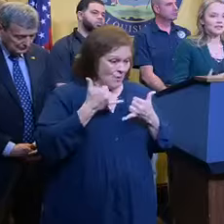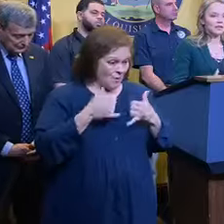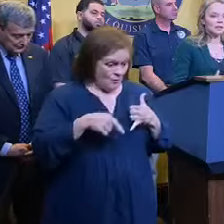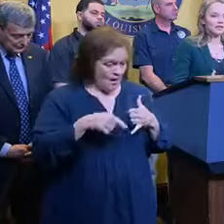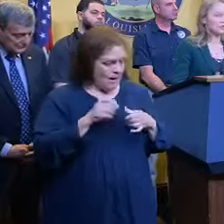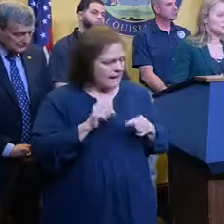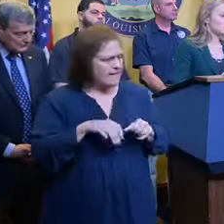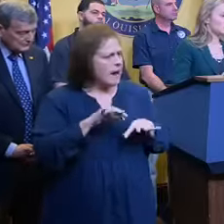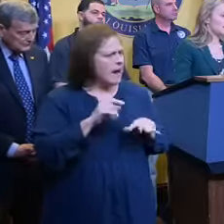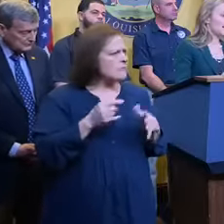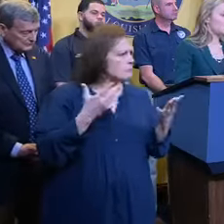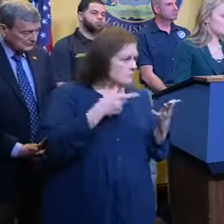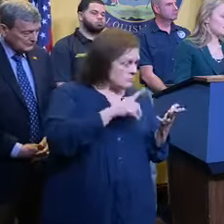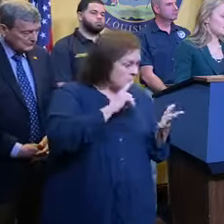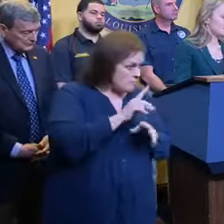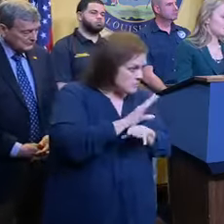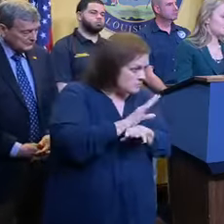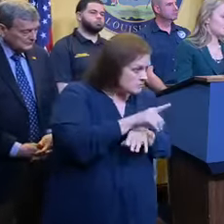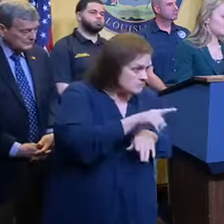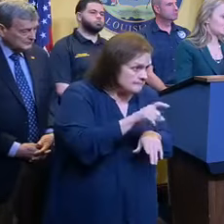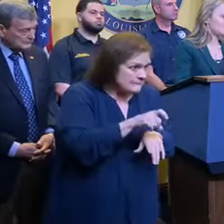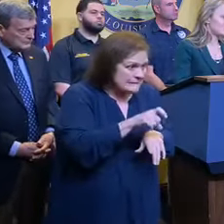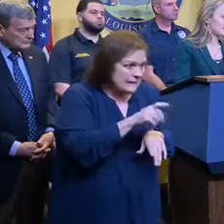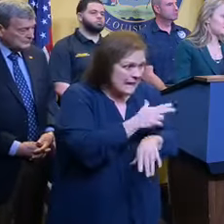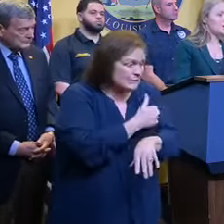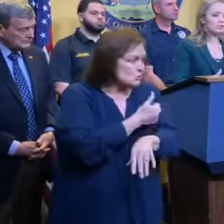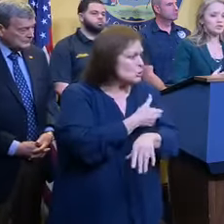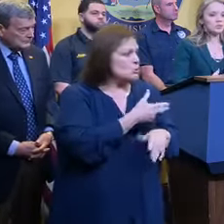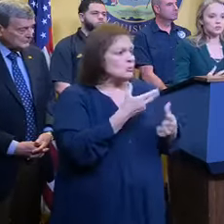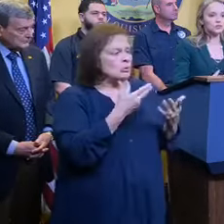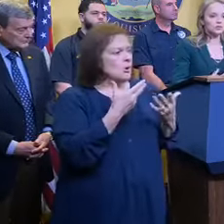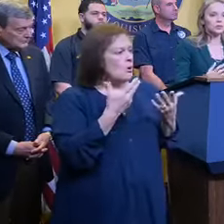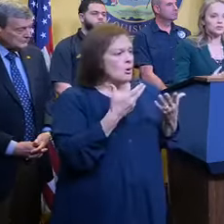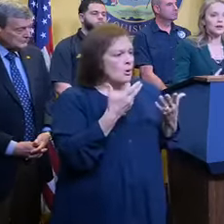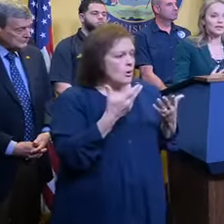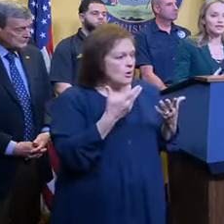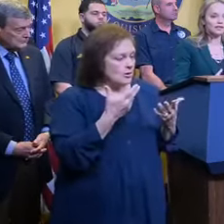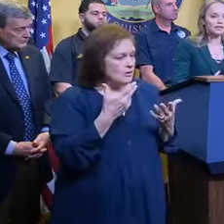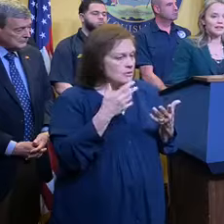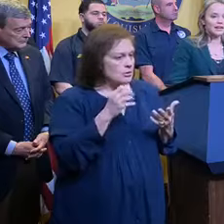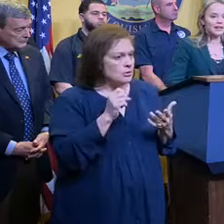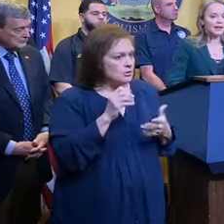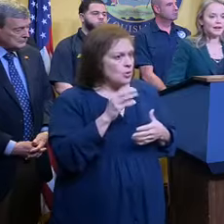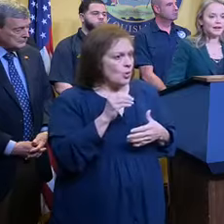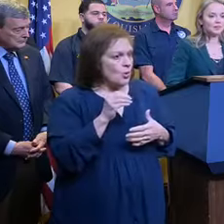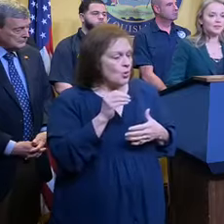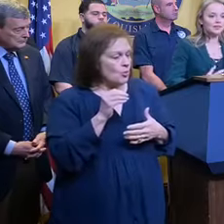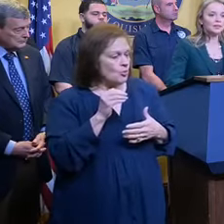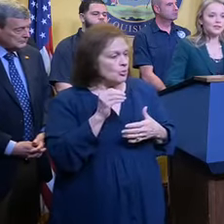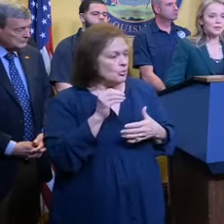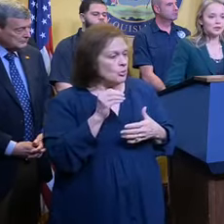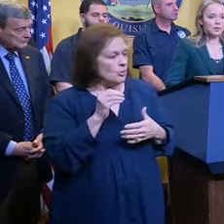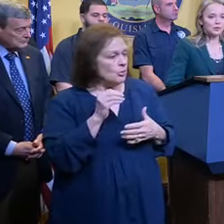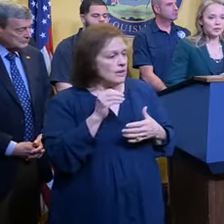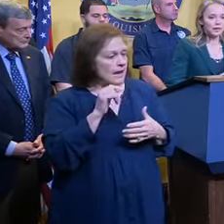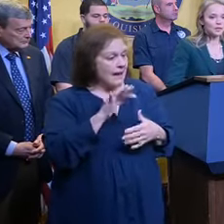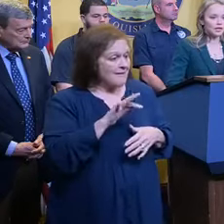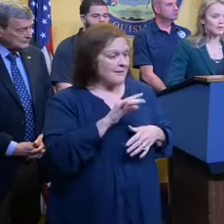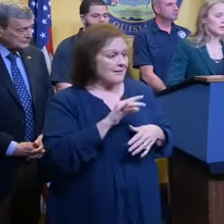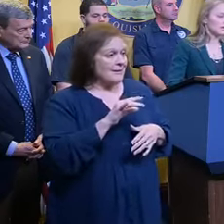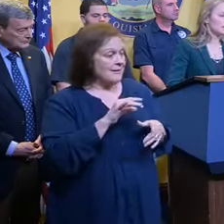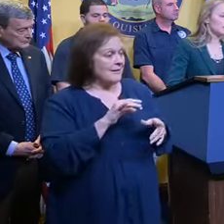to make the determination whether the person actually needs to come into a hospital or not, which could, at the end of the day, limit the amount of people